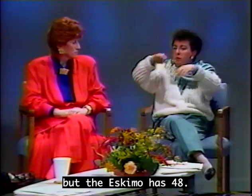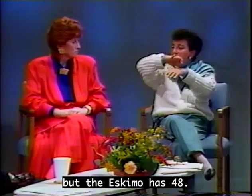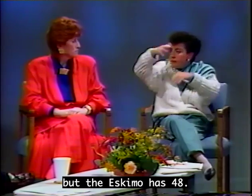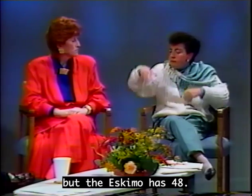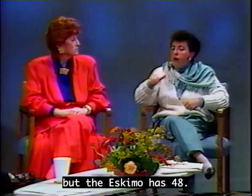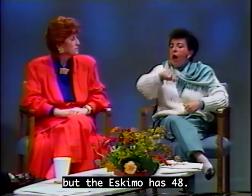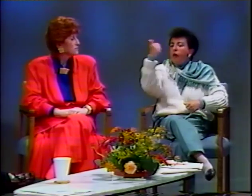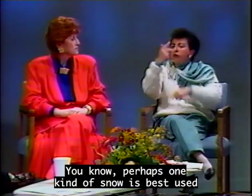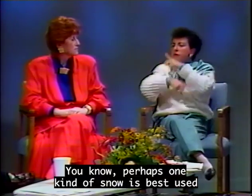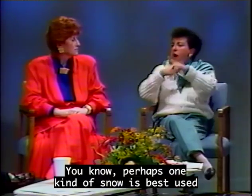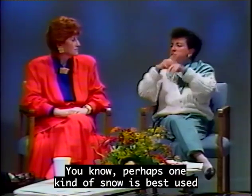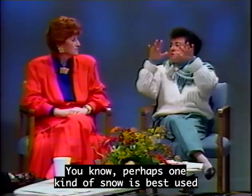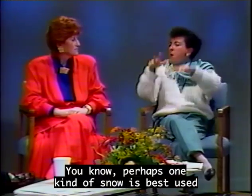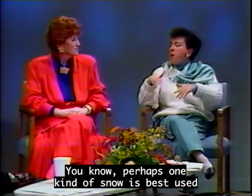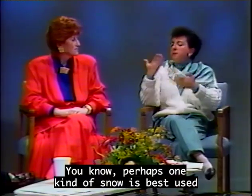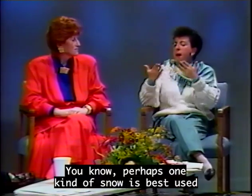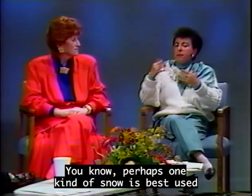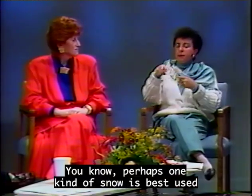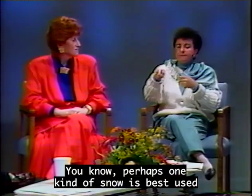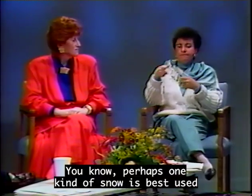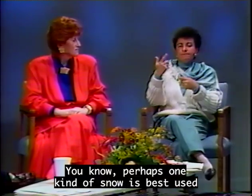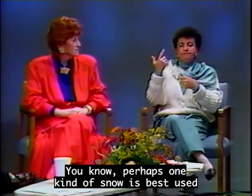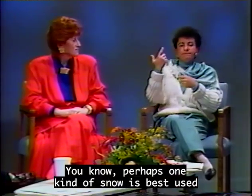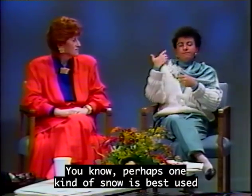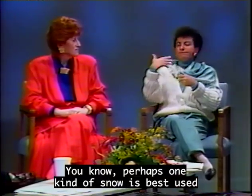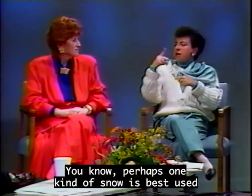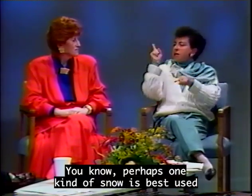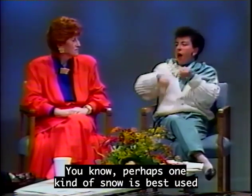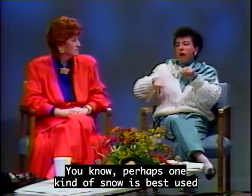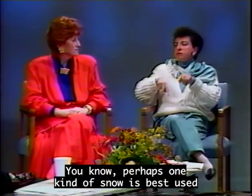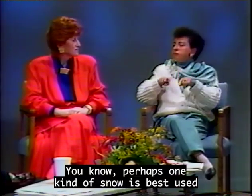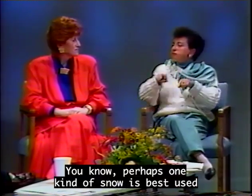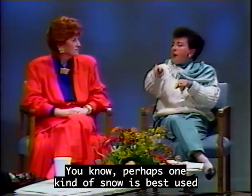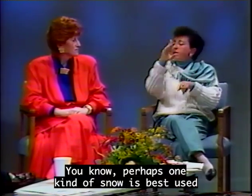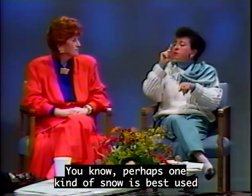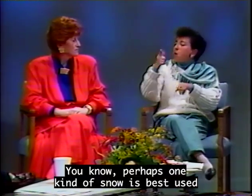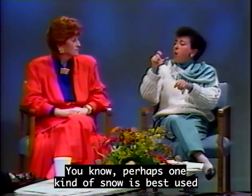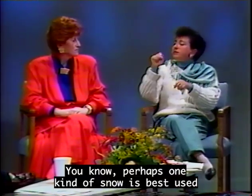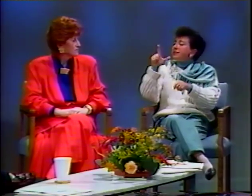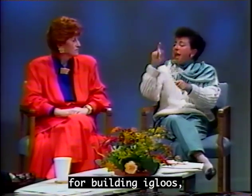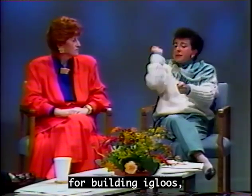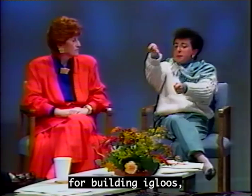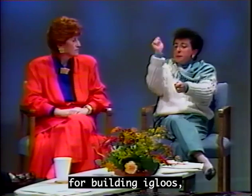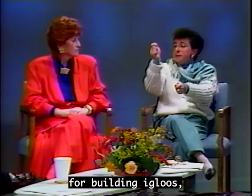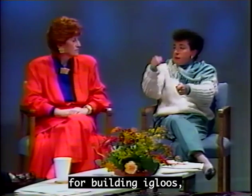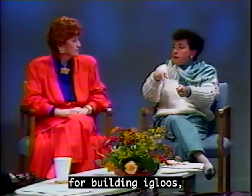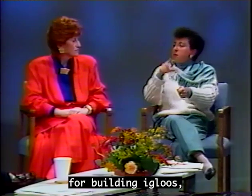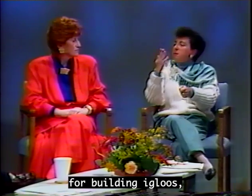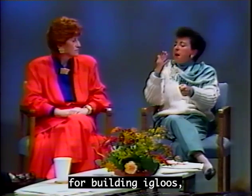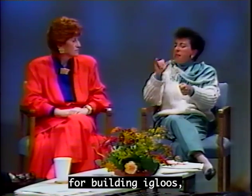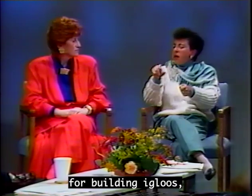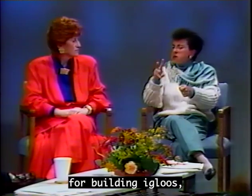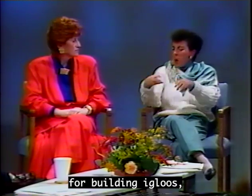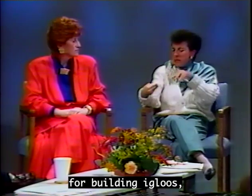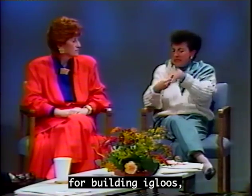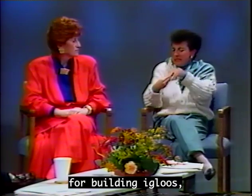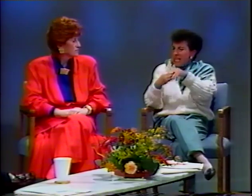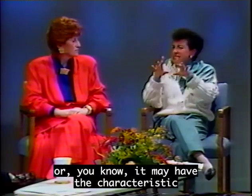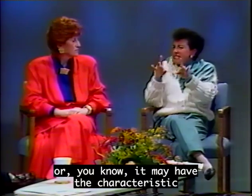48. You know, perhaps one kind of snow is best used for building igloos,